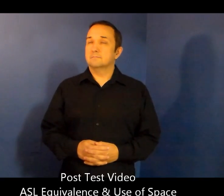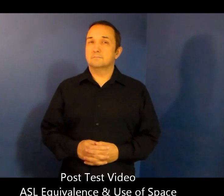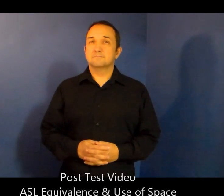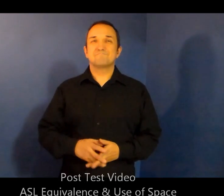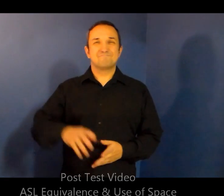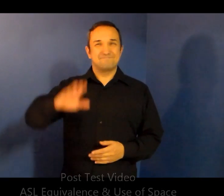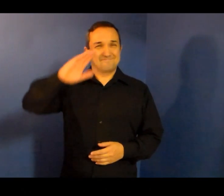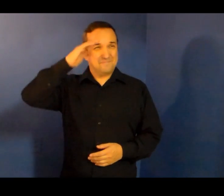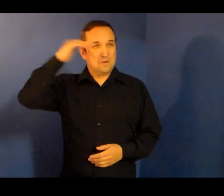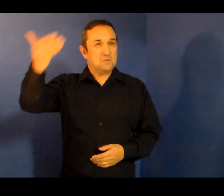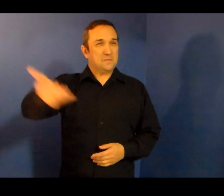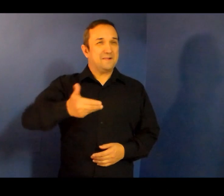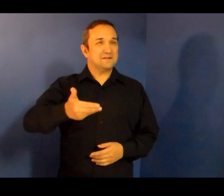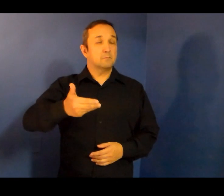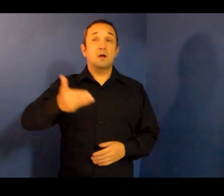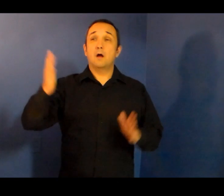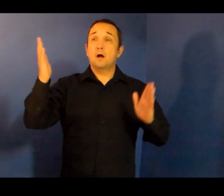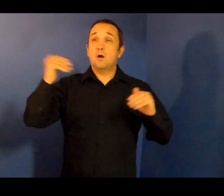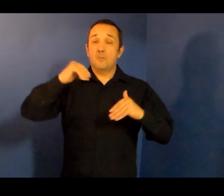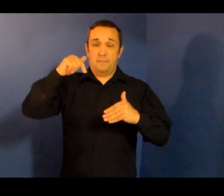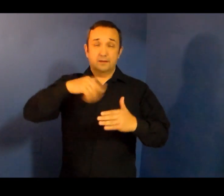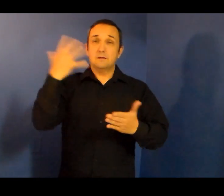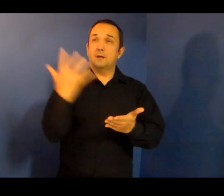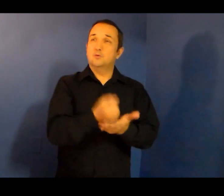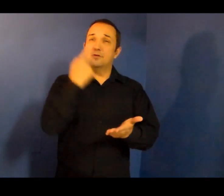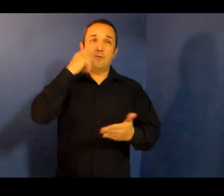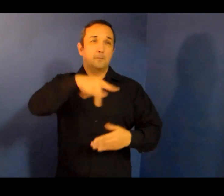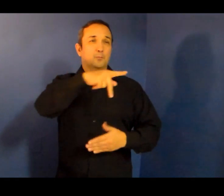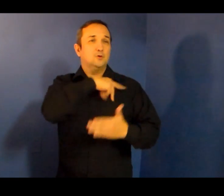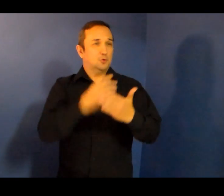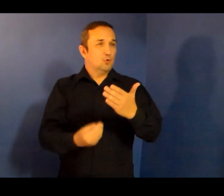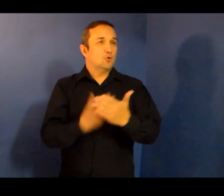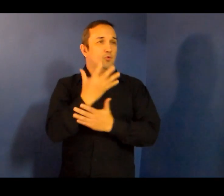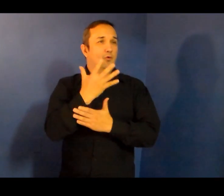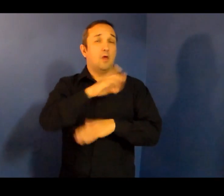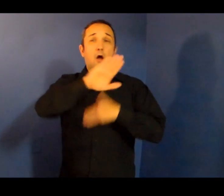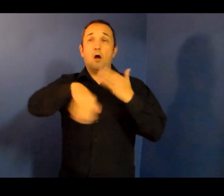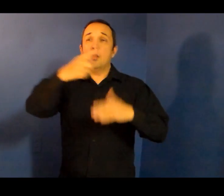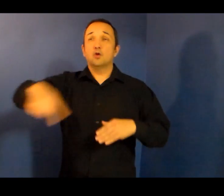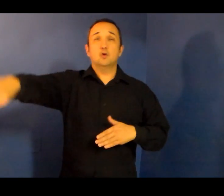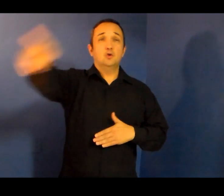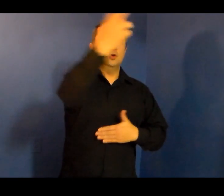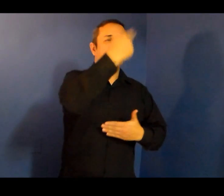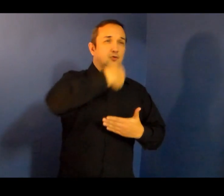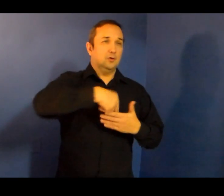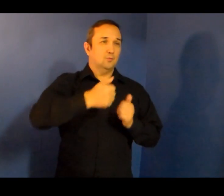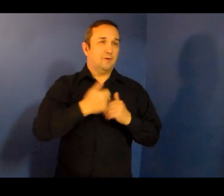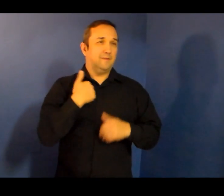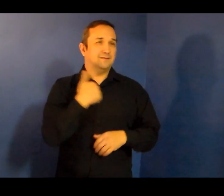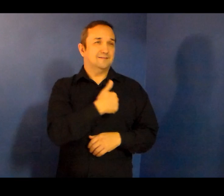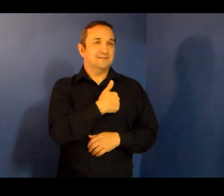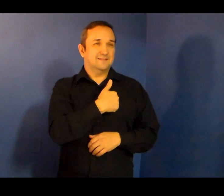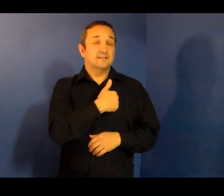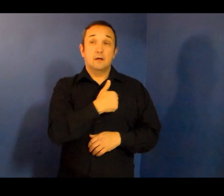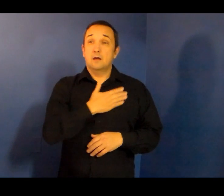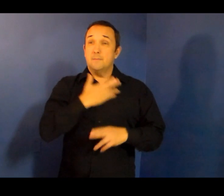Welcome to what I hope will be an opportunity for personal growth to all who join me today. My name is Jenna